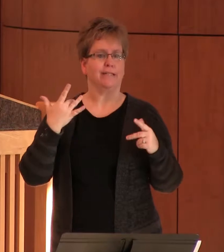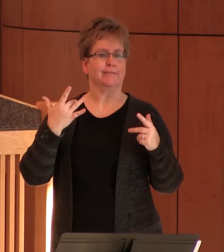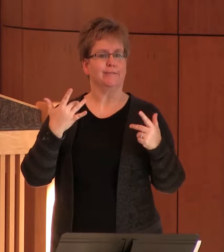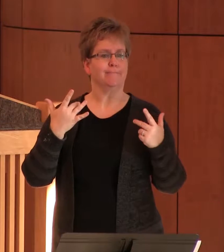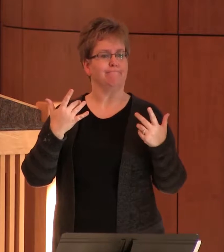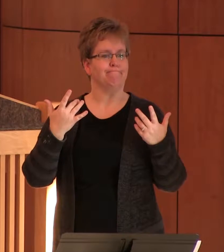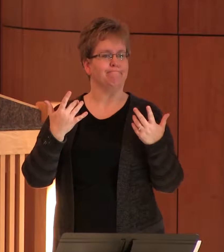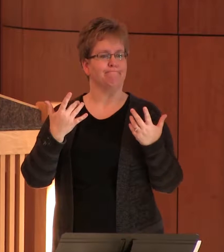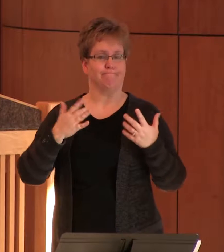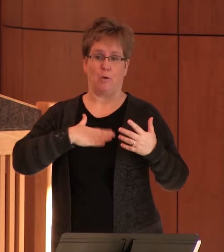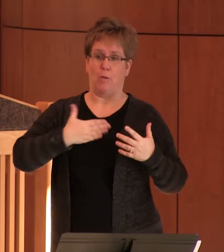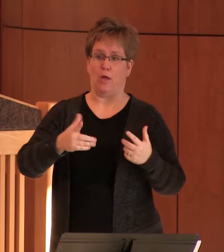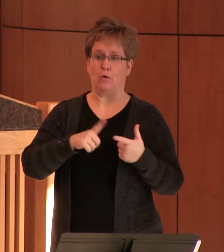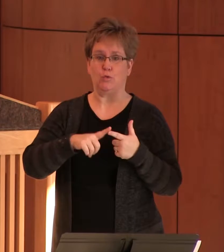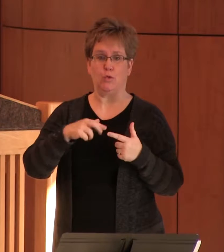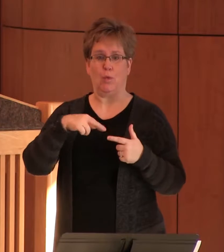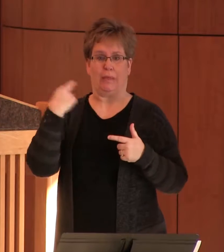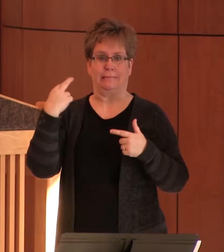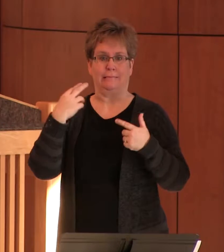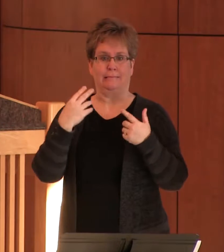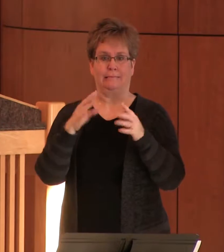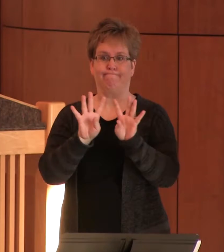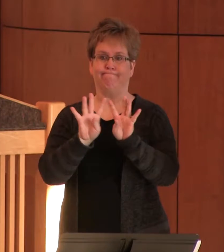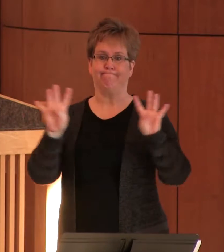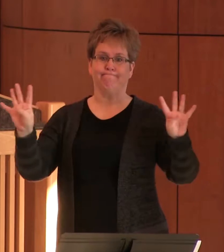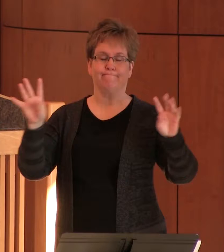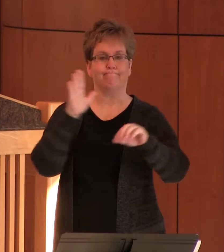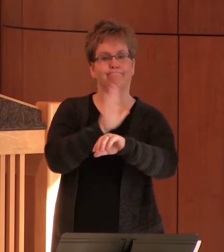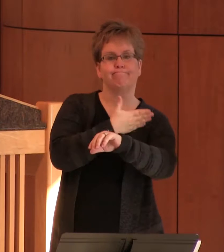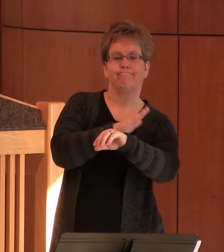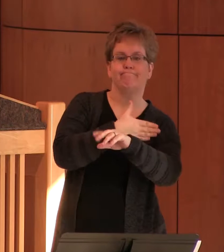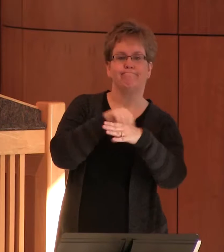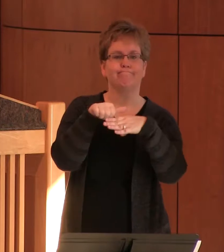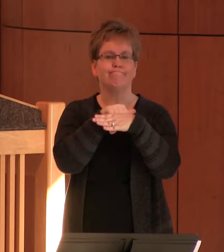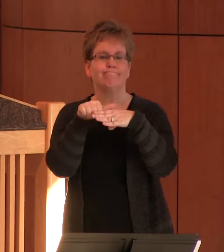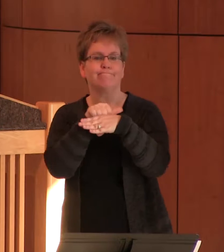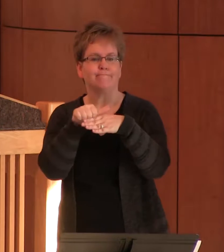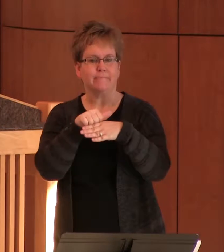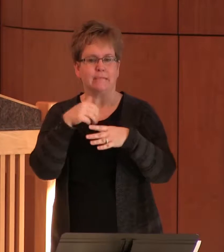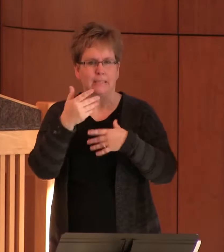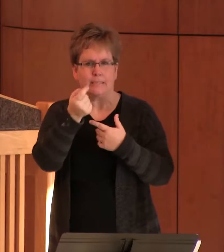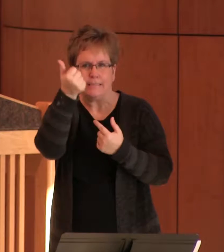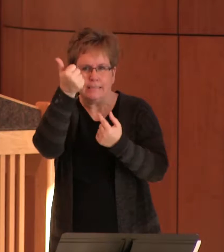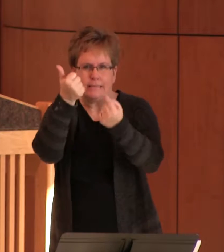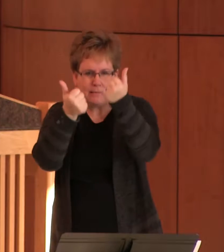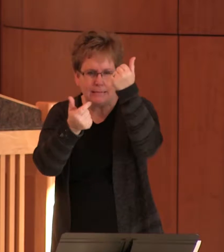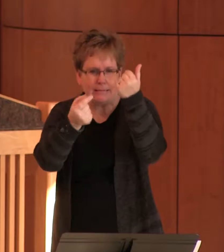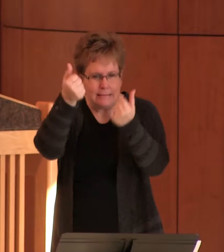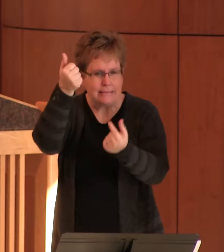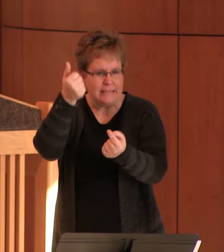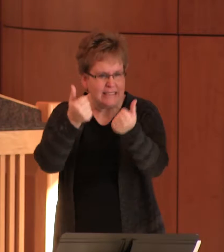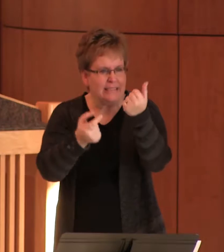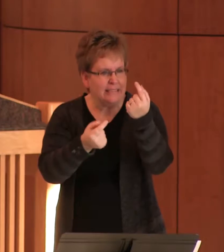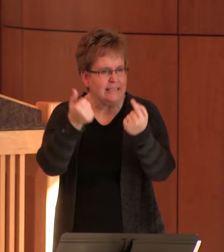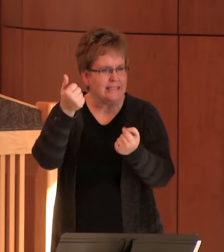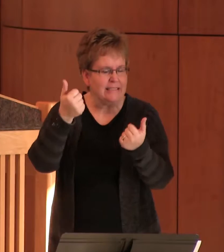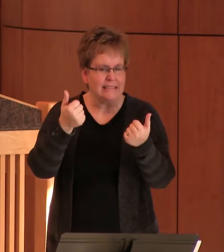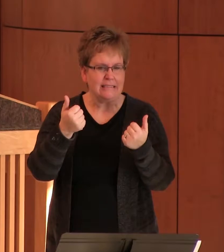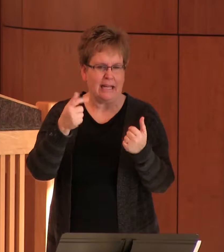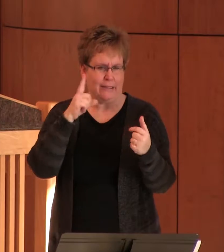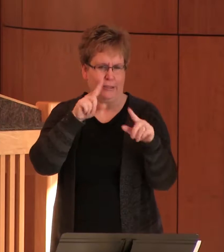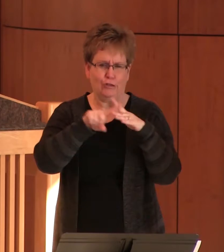to, or is willing to risk lining up for these auditions, and through the process of the show, they go